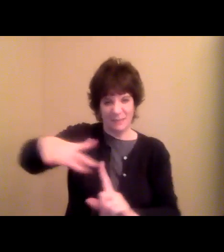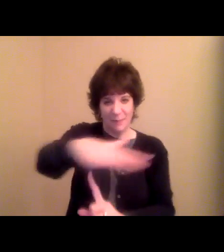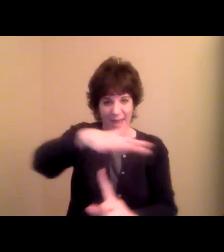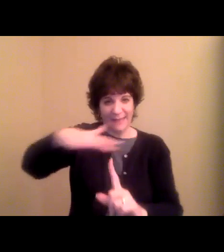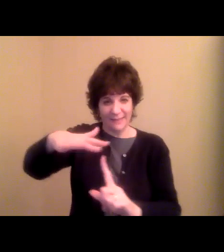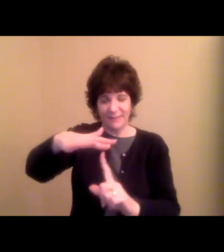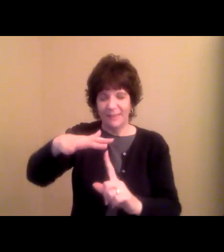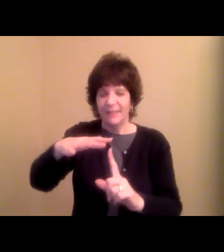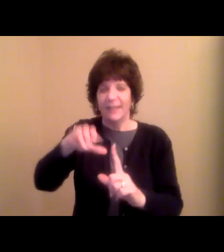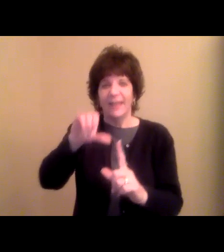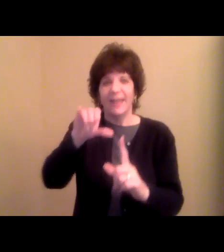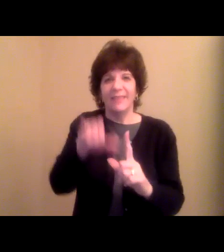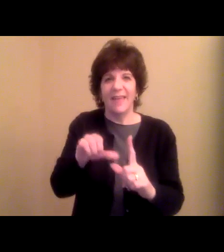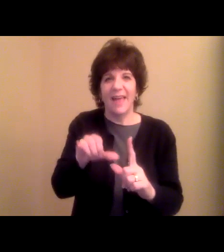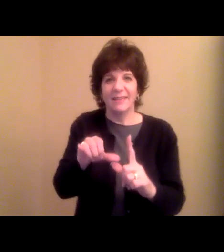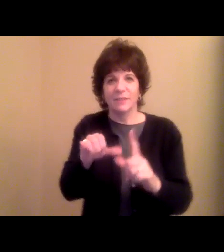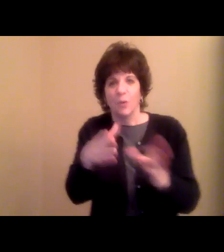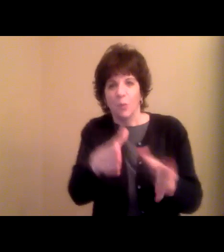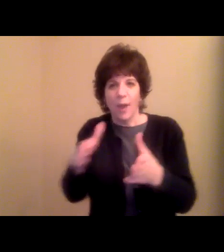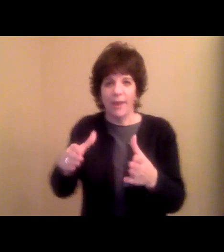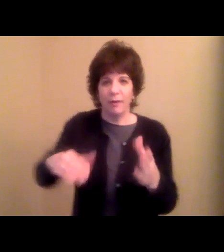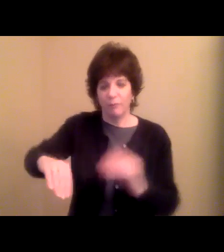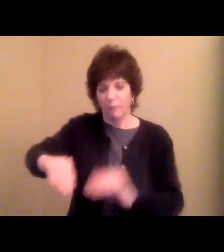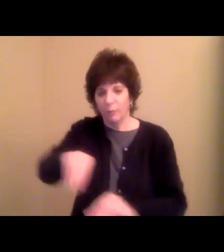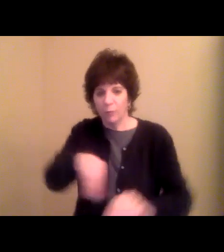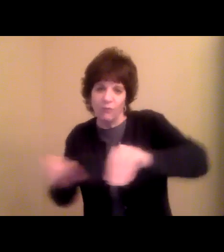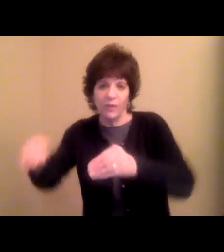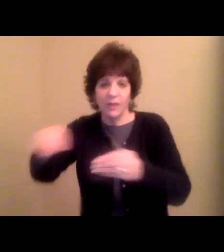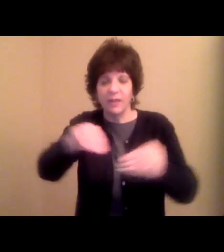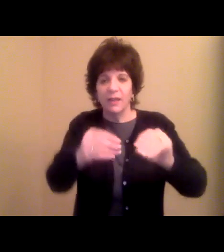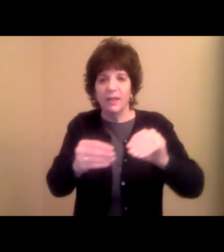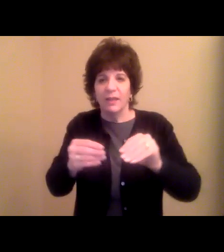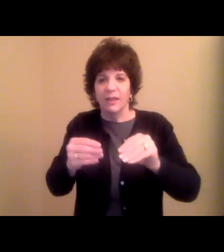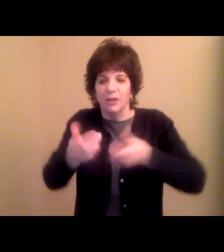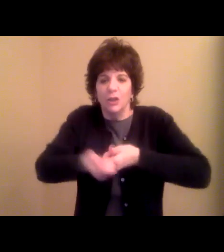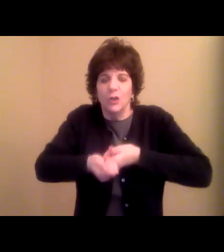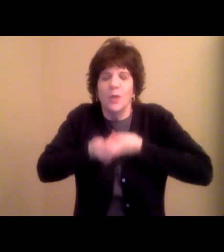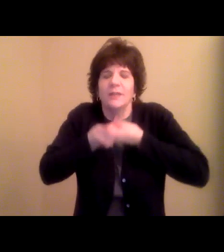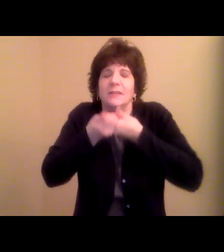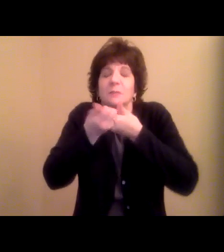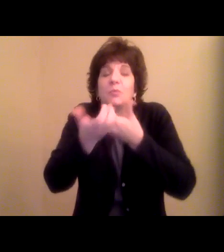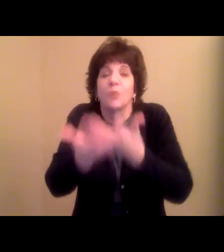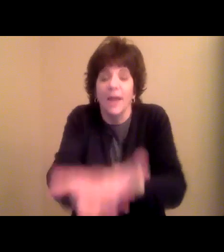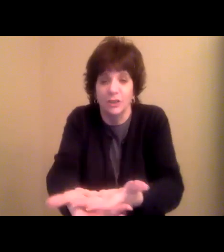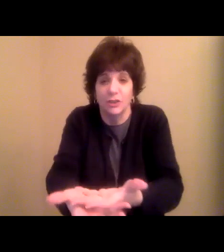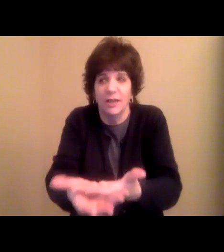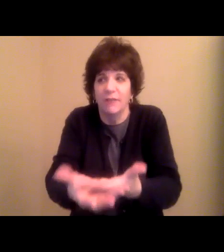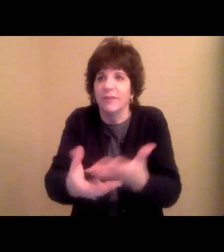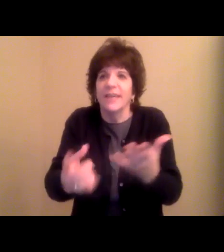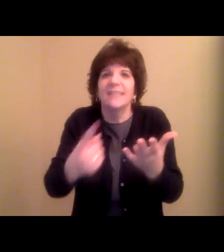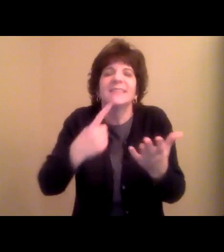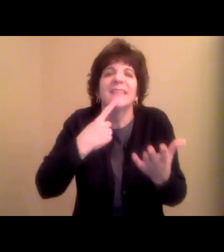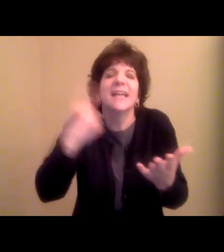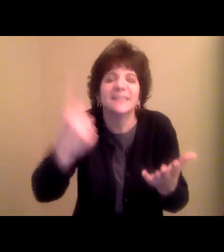limited way of moving, you find a way to express yourself, to say something.